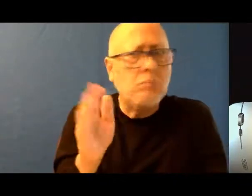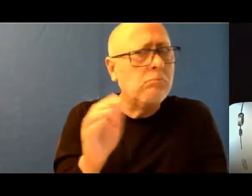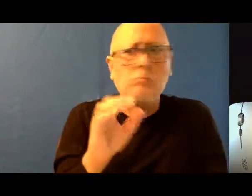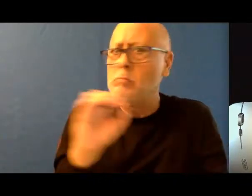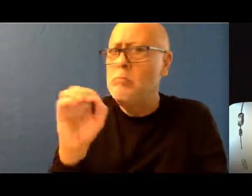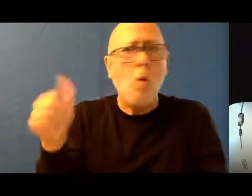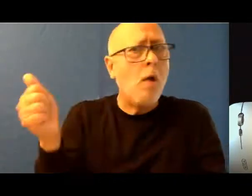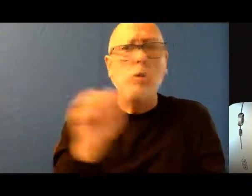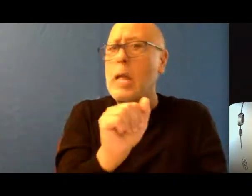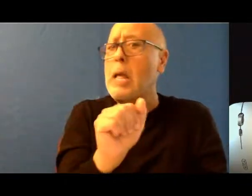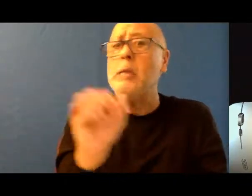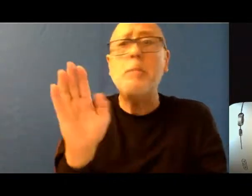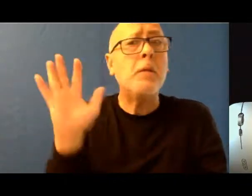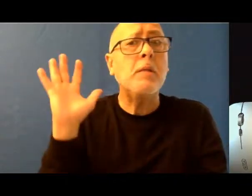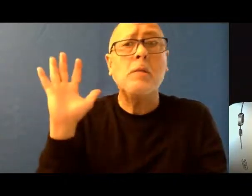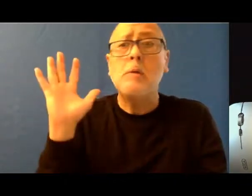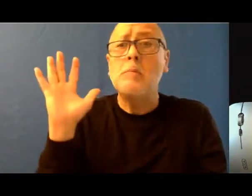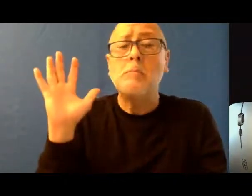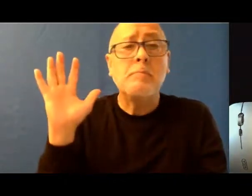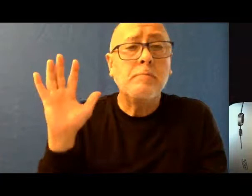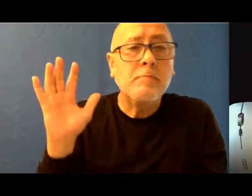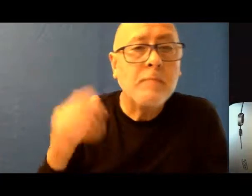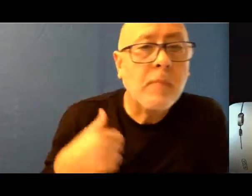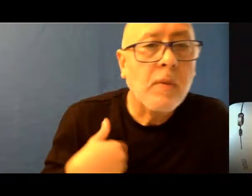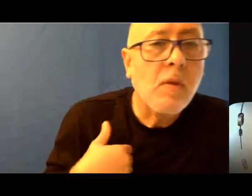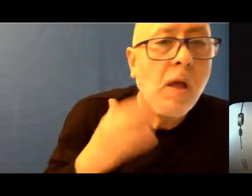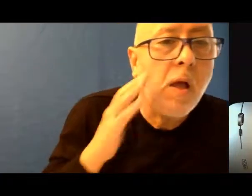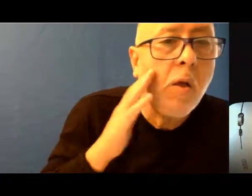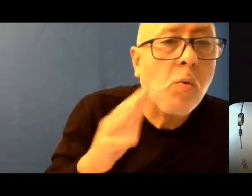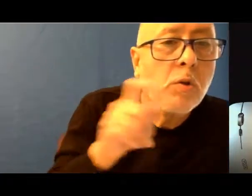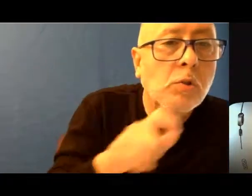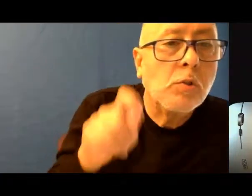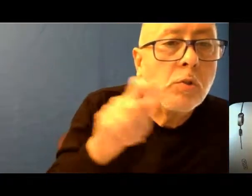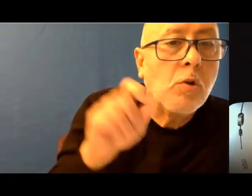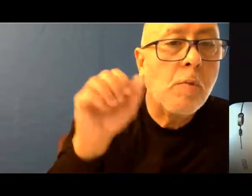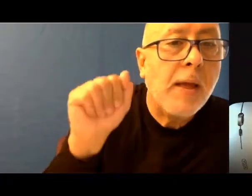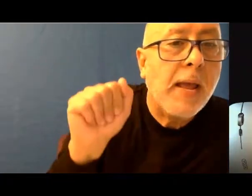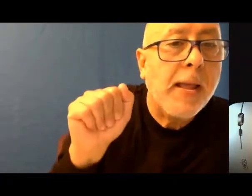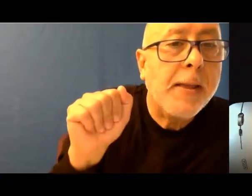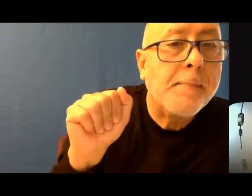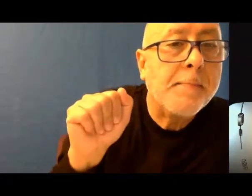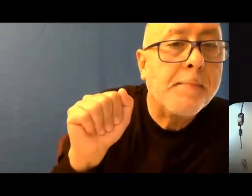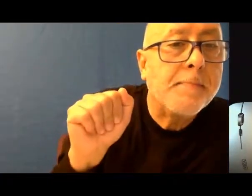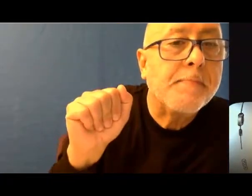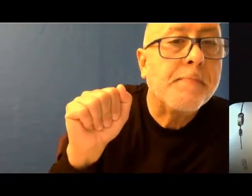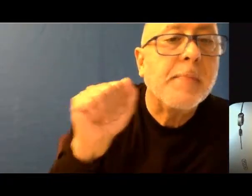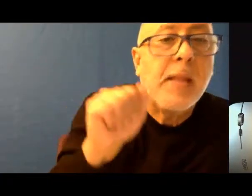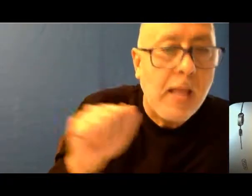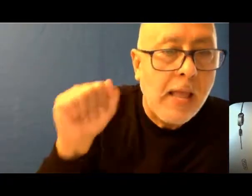else. So I'm going to circle my A's.